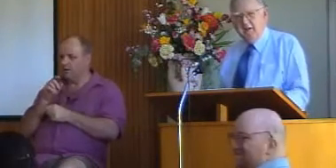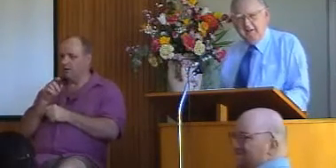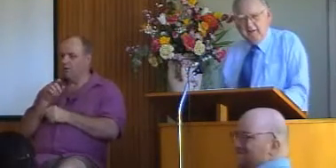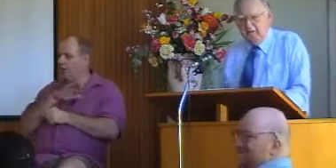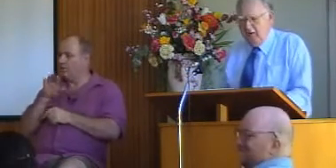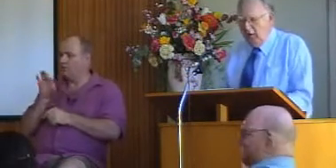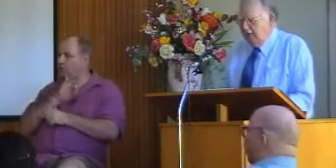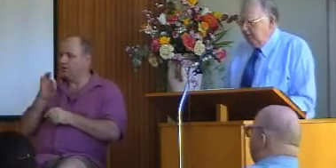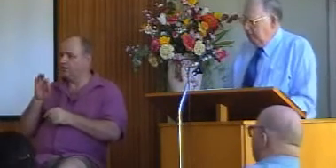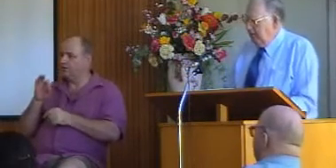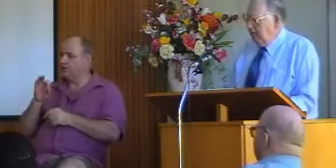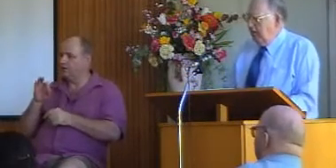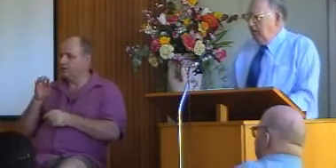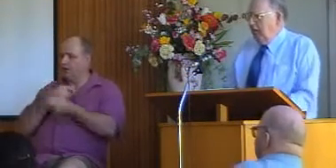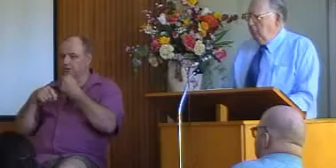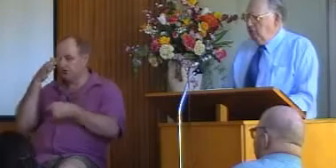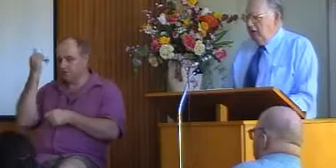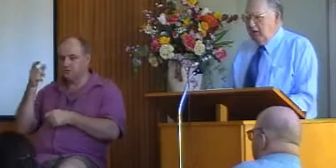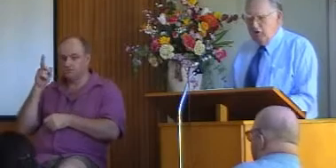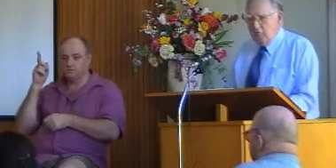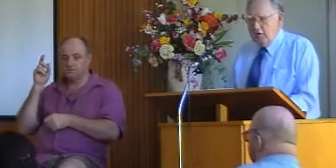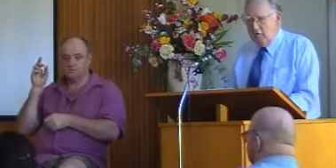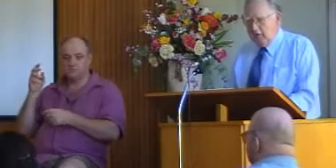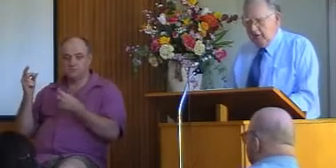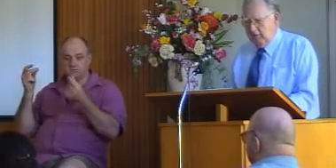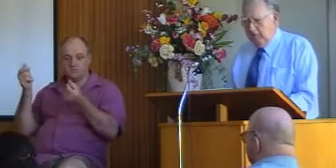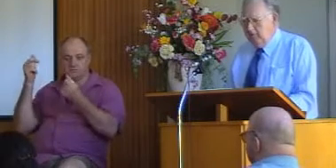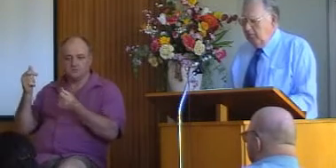and lightning and whatever. And I was thinking